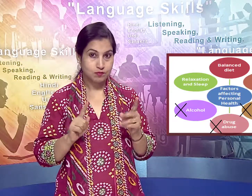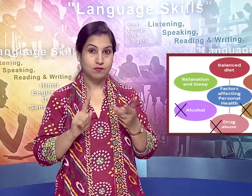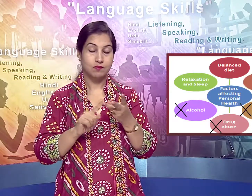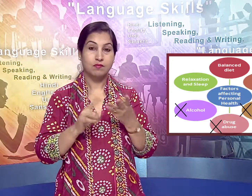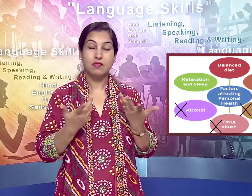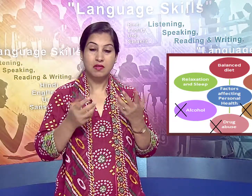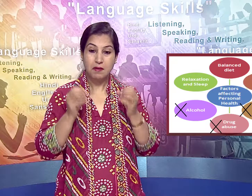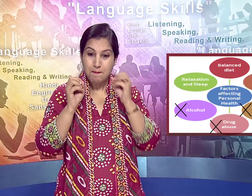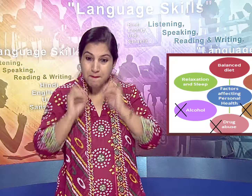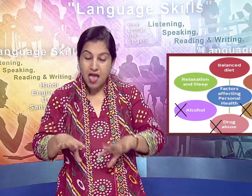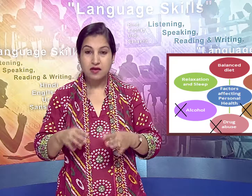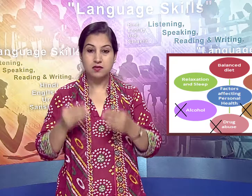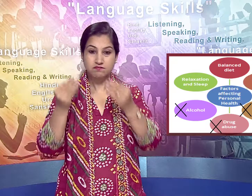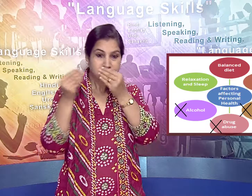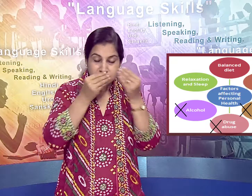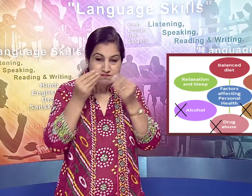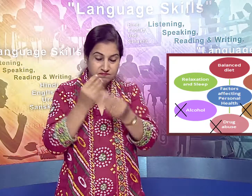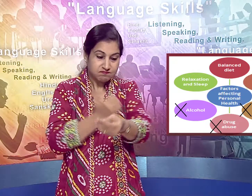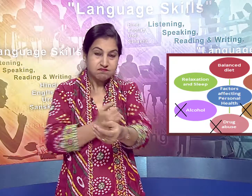bad drugs are not good for our health.